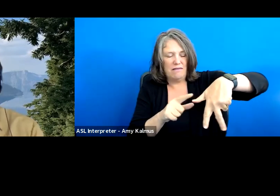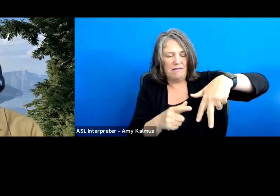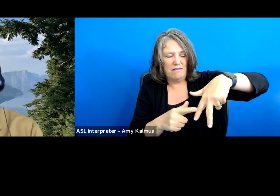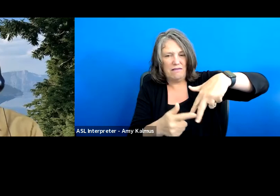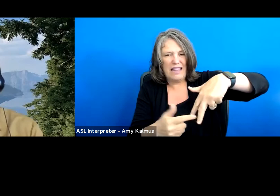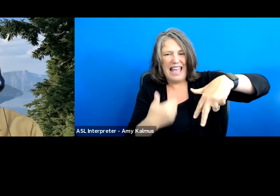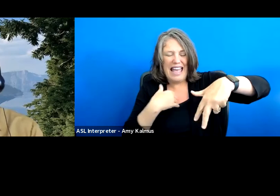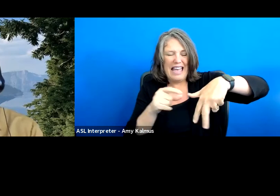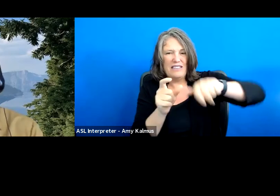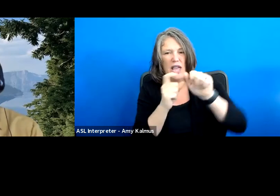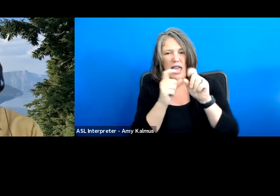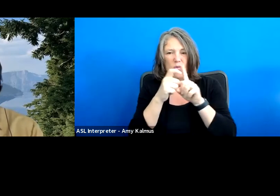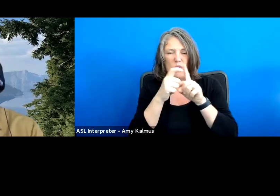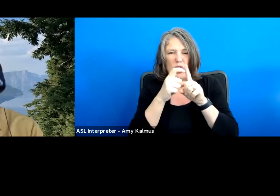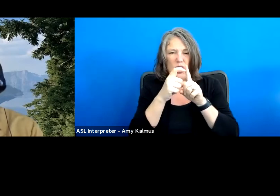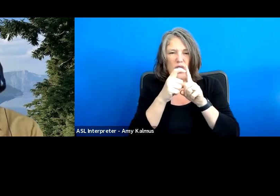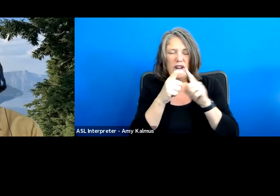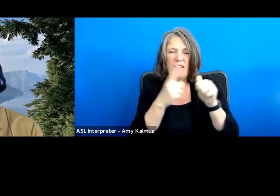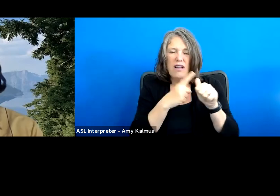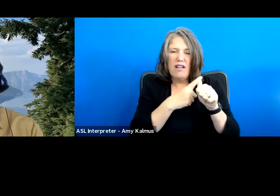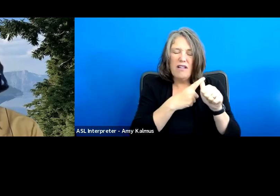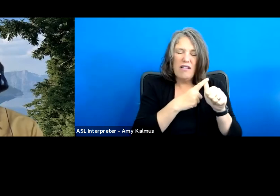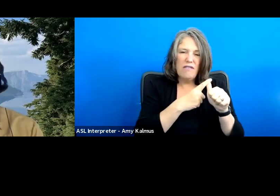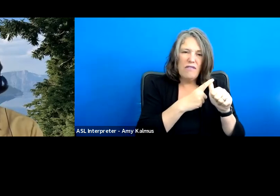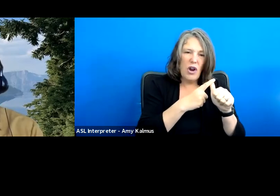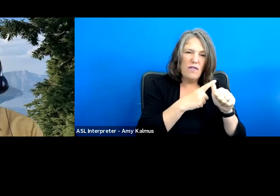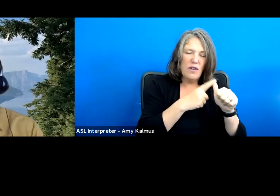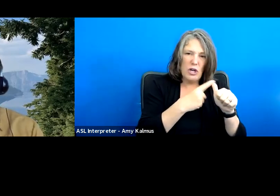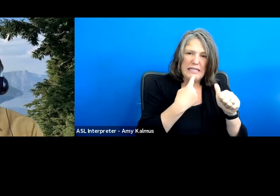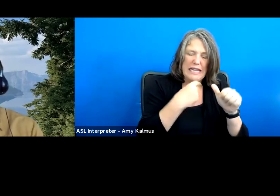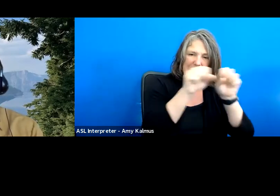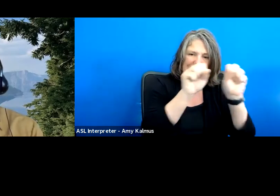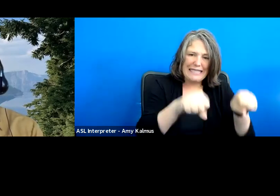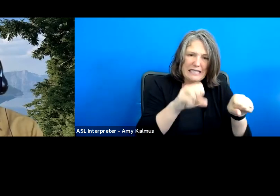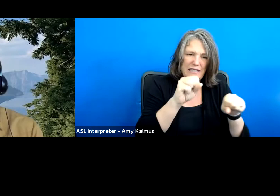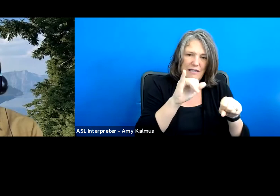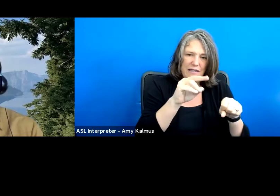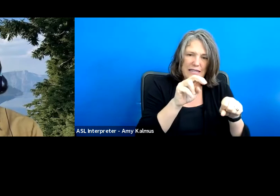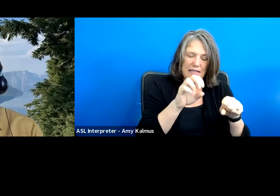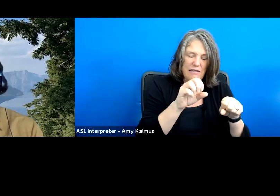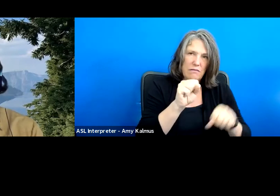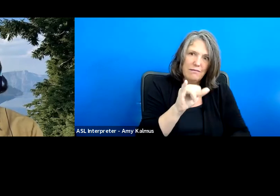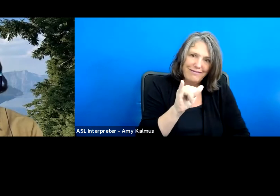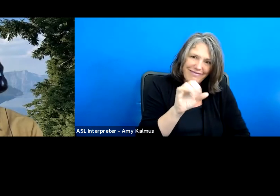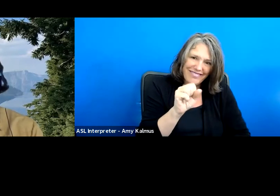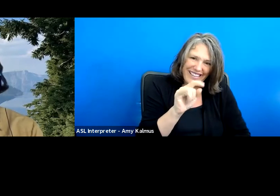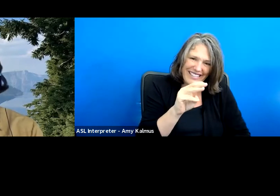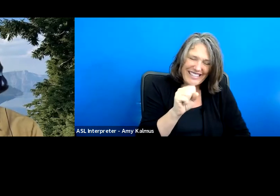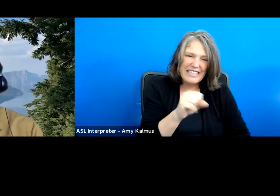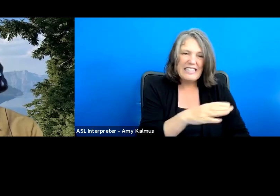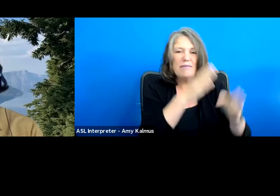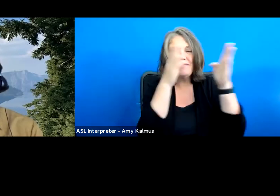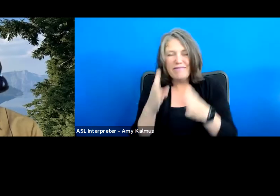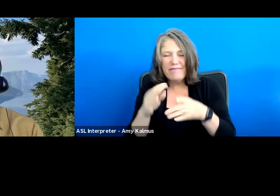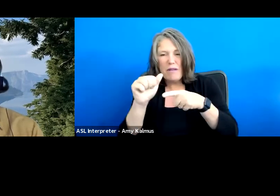has a word upon it. The first leg has the word systems. The second leg has the word